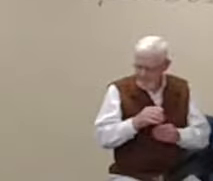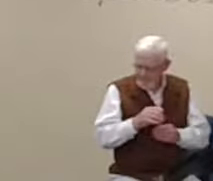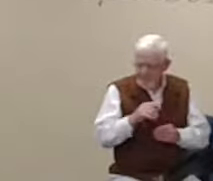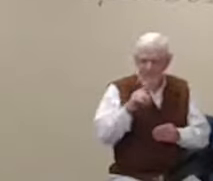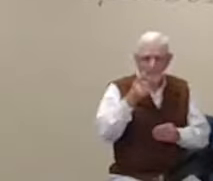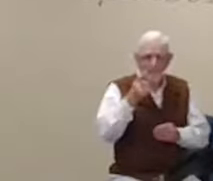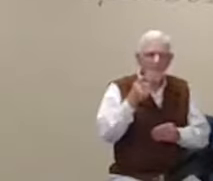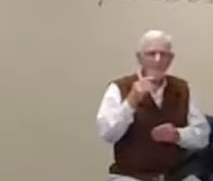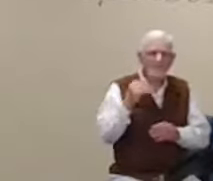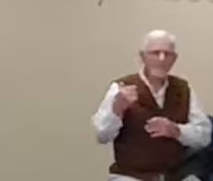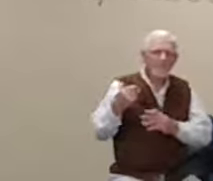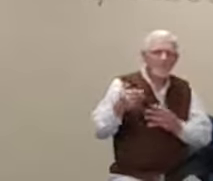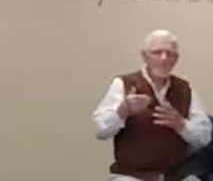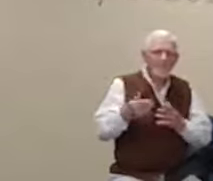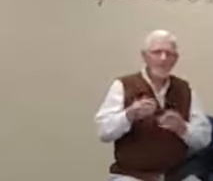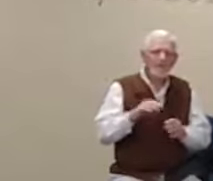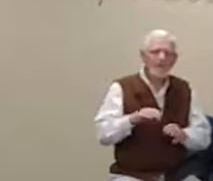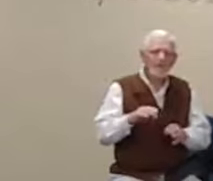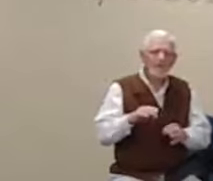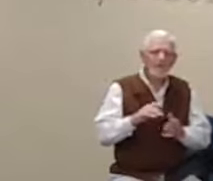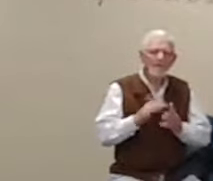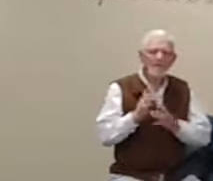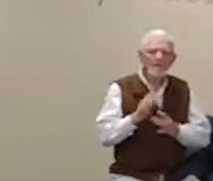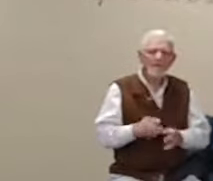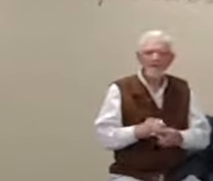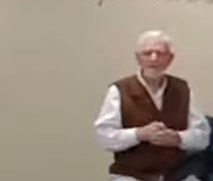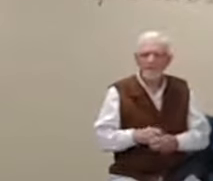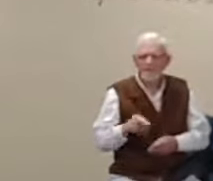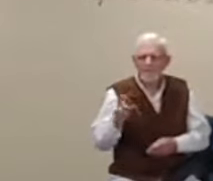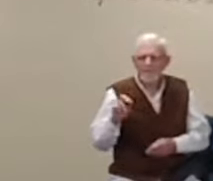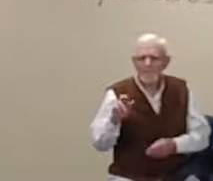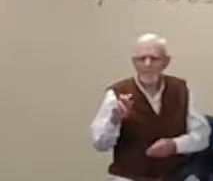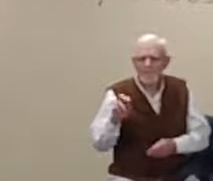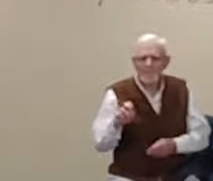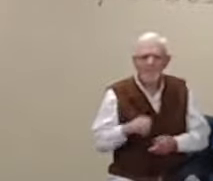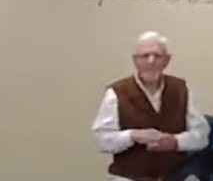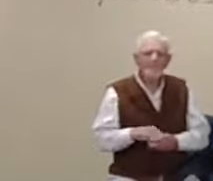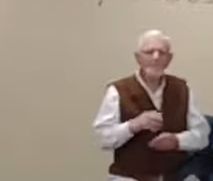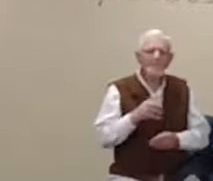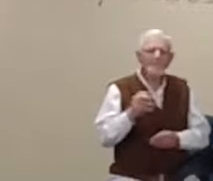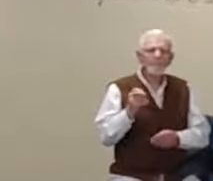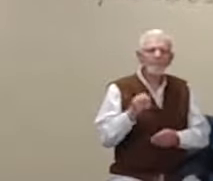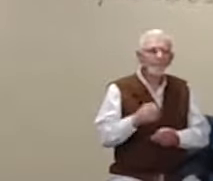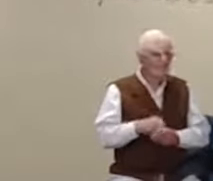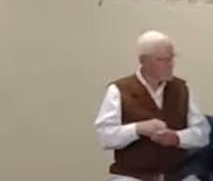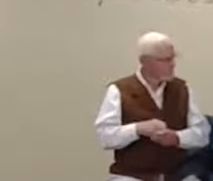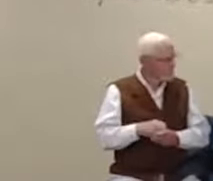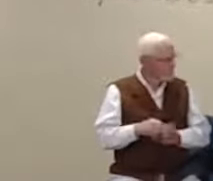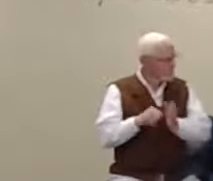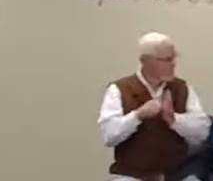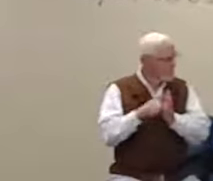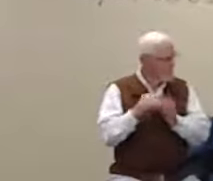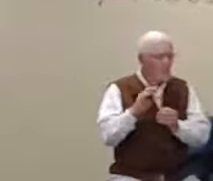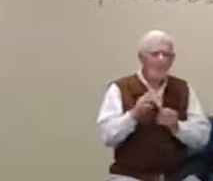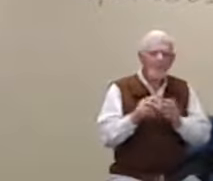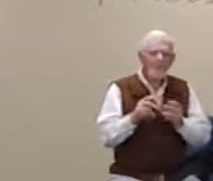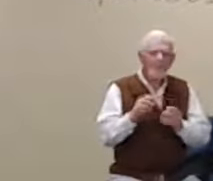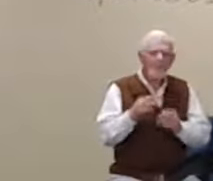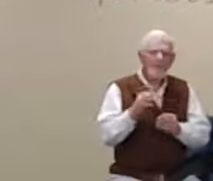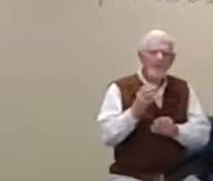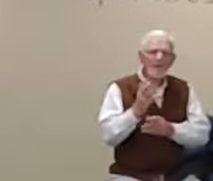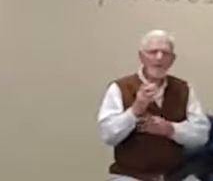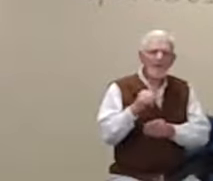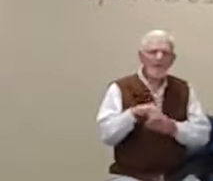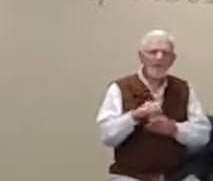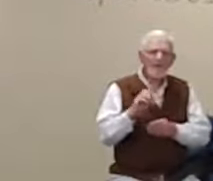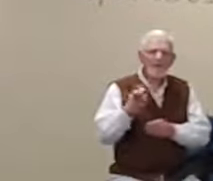generation Christians. The second generation Christians are rare. And the effects of the Word of God on this society,